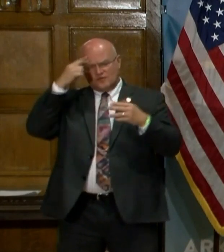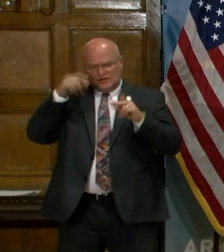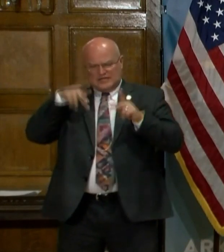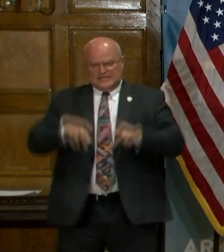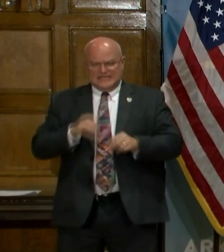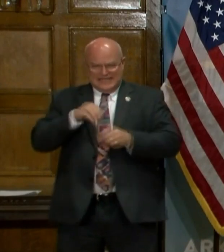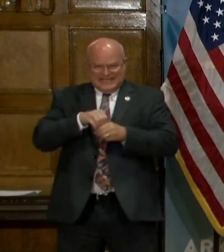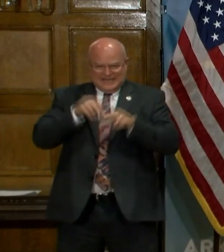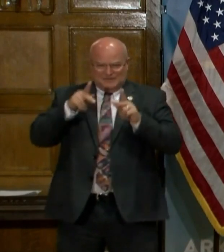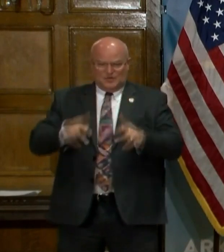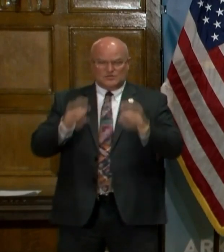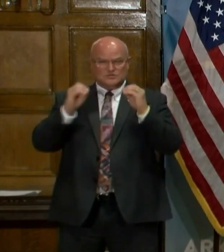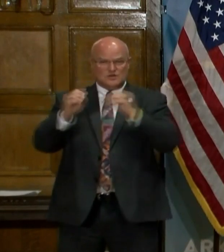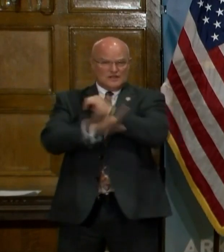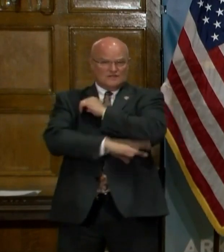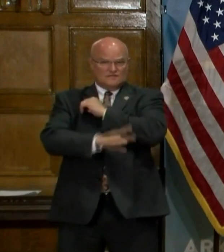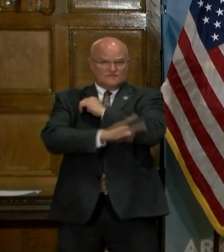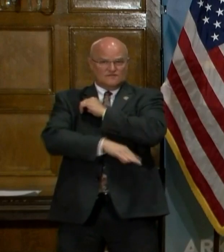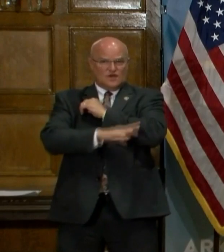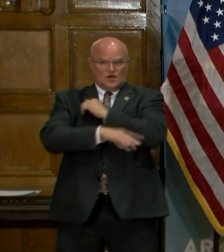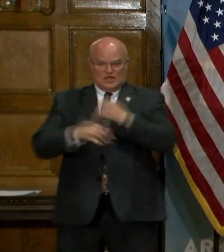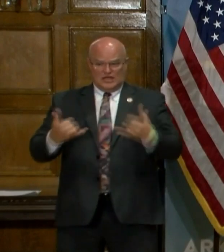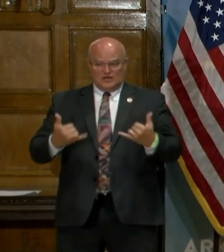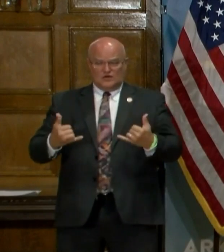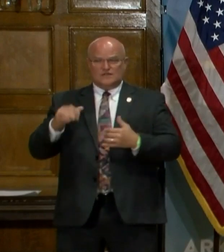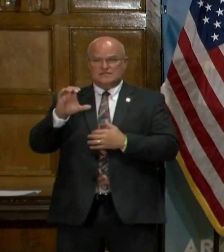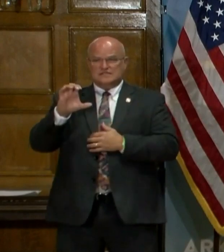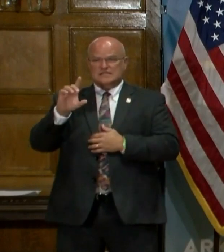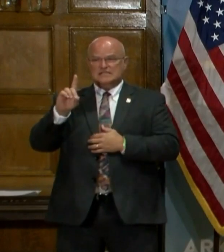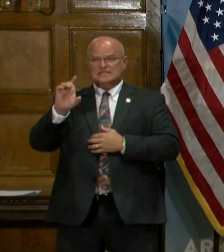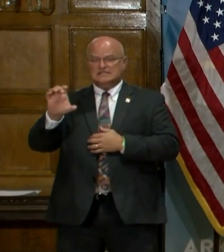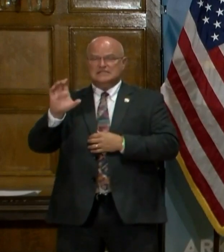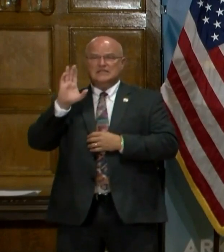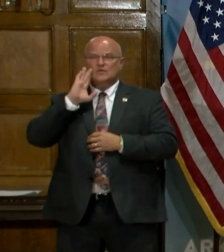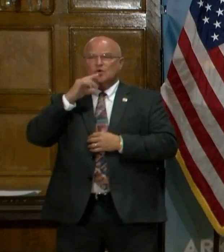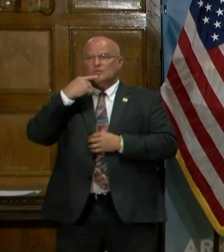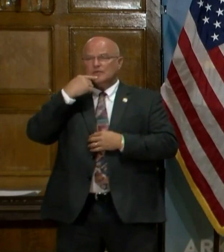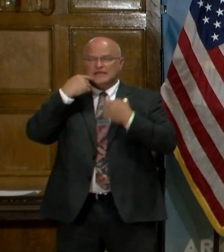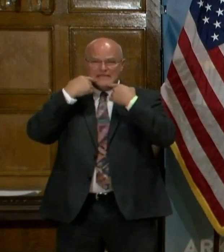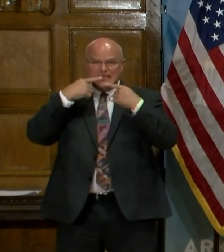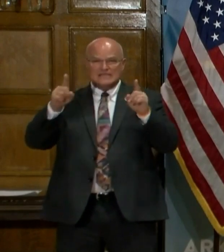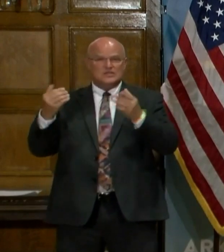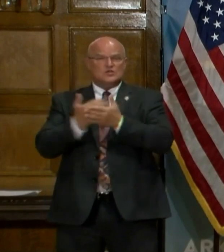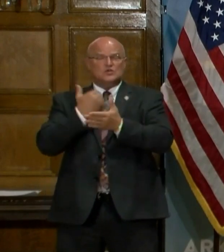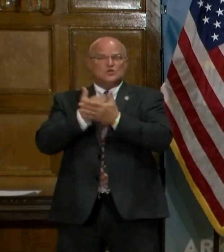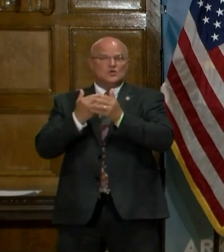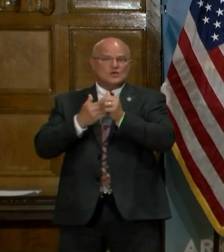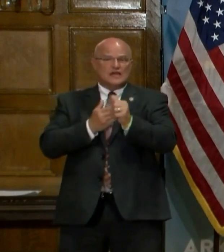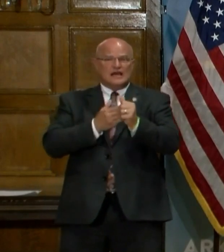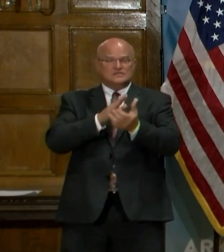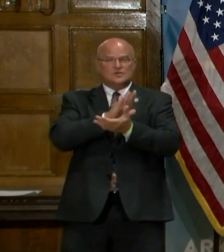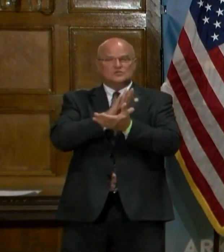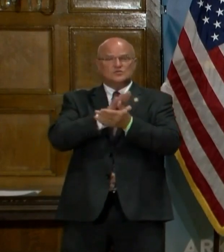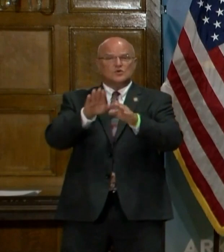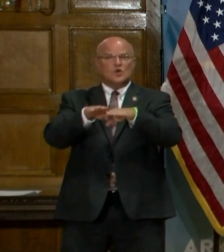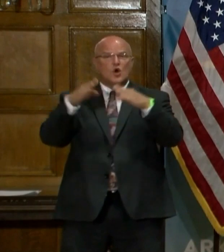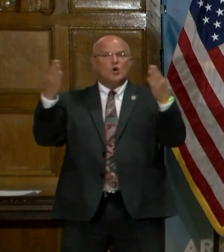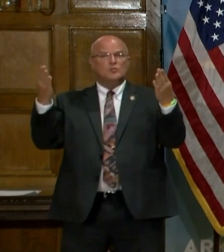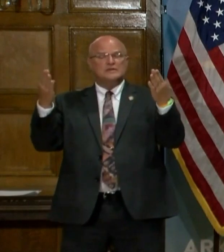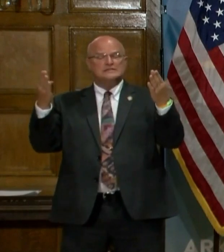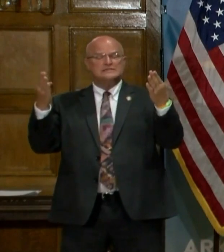in-person instruction in the fall, and apparently the CDC is going to be issuing new guidance on school